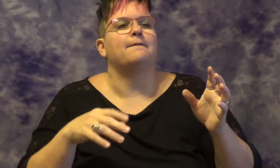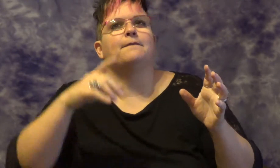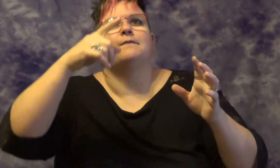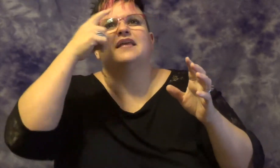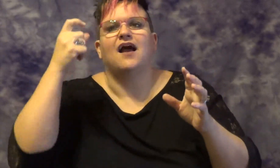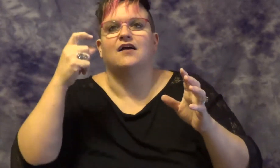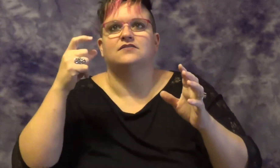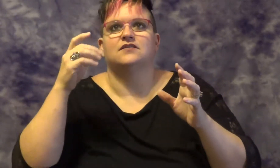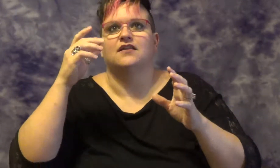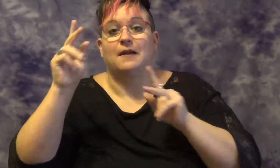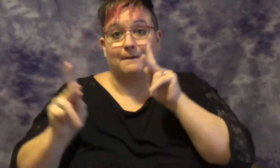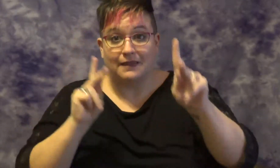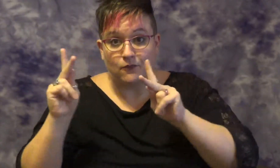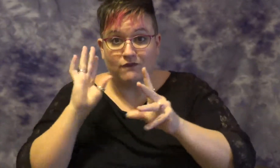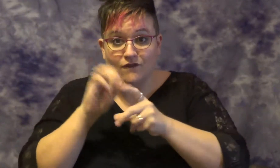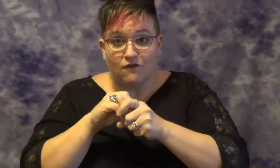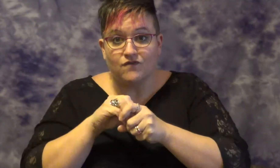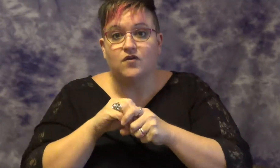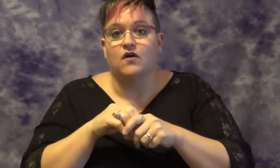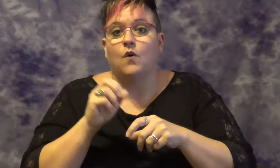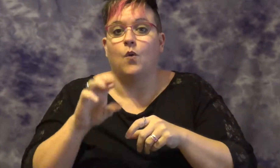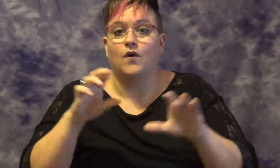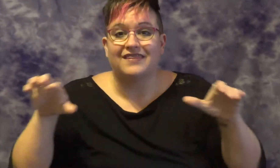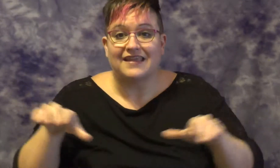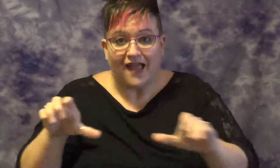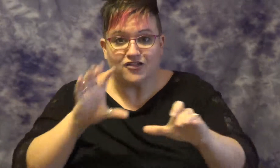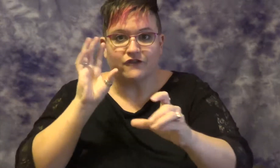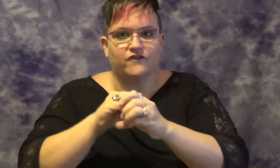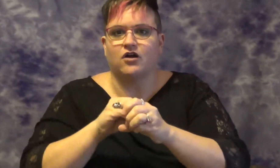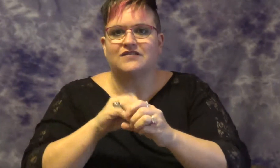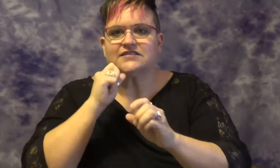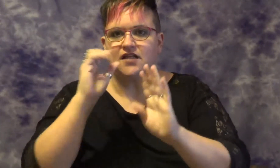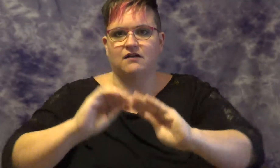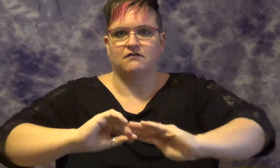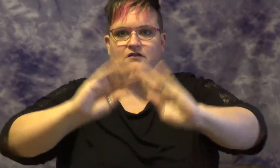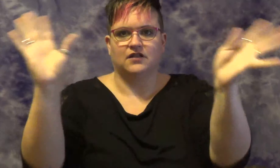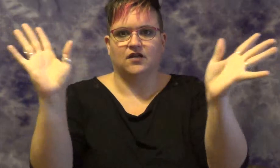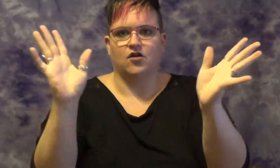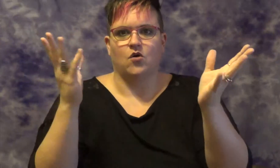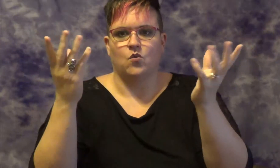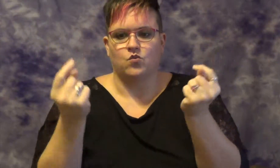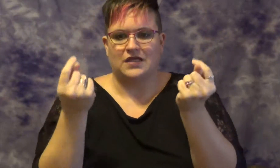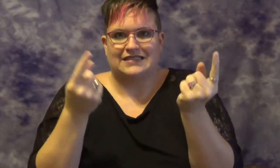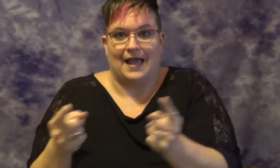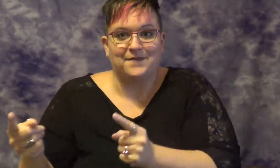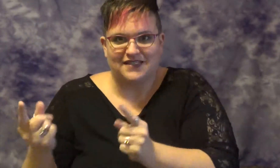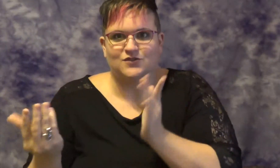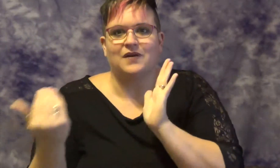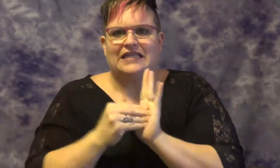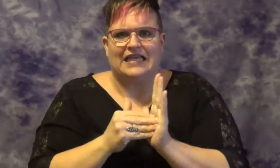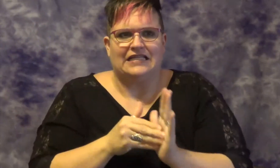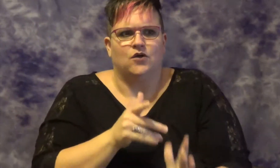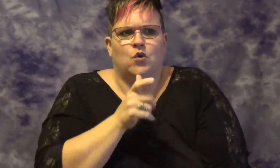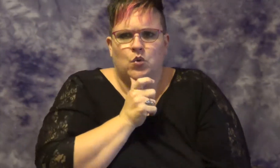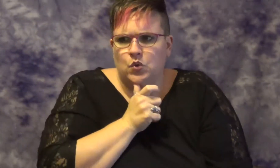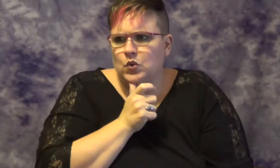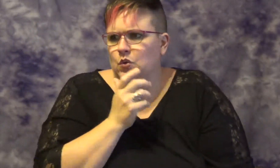construction. And a lot of times when people are talking about this, it's not